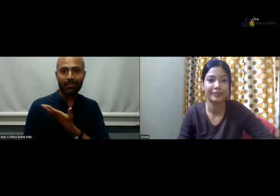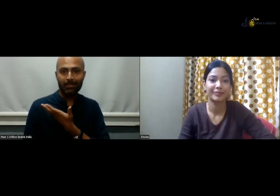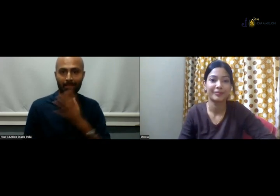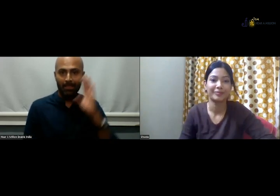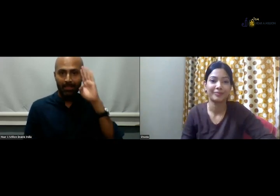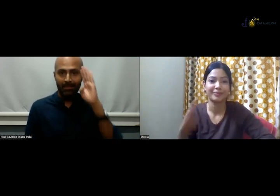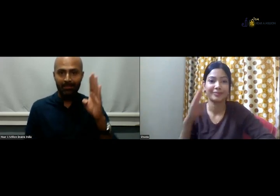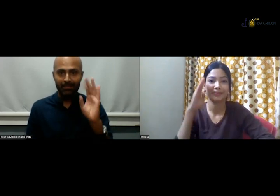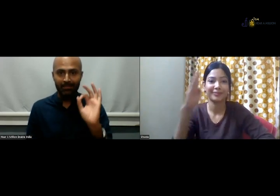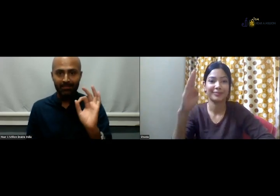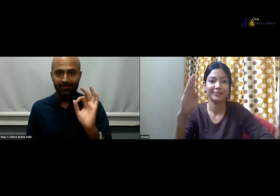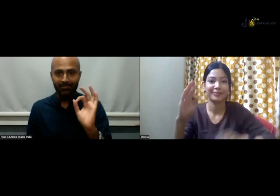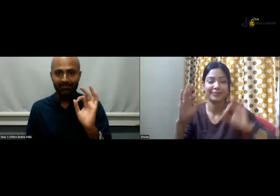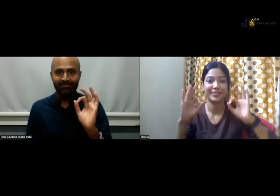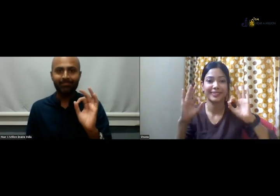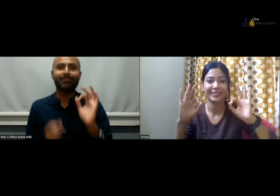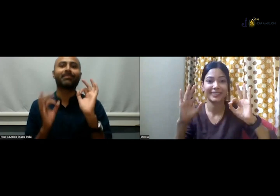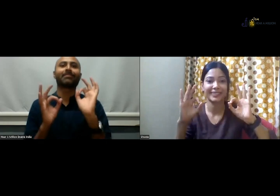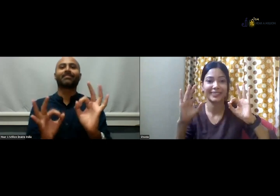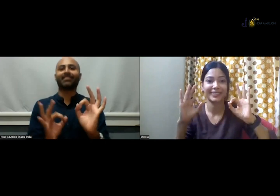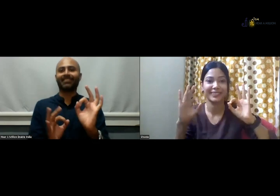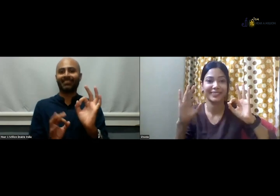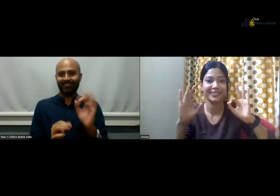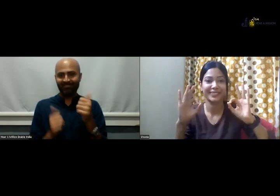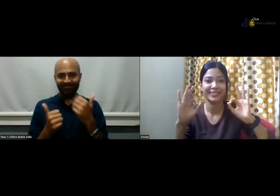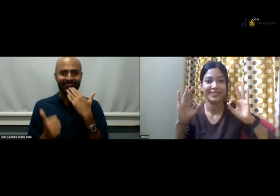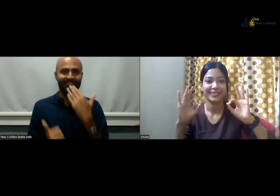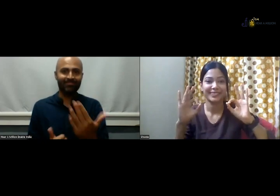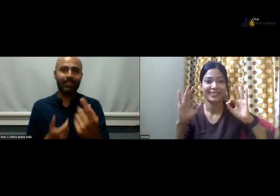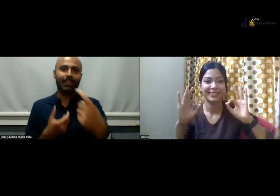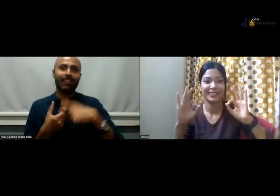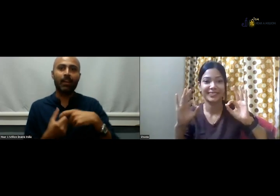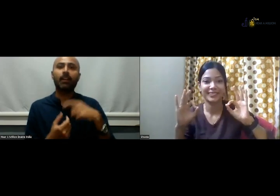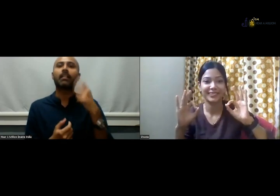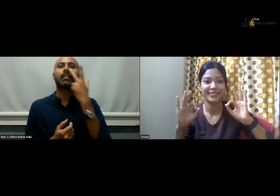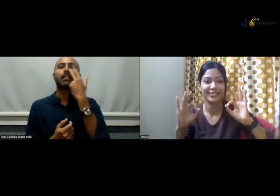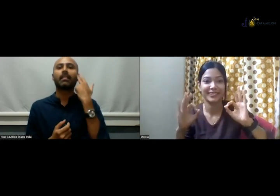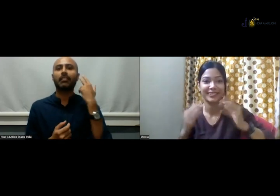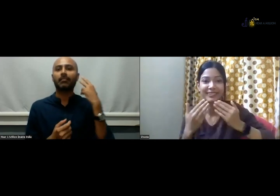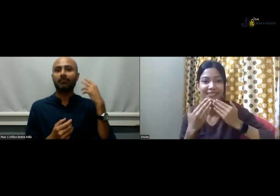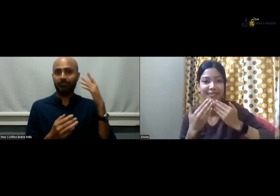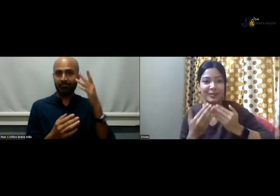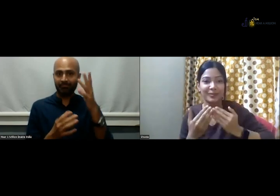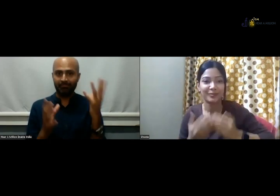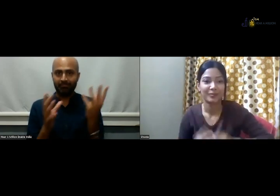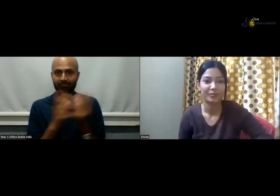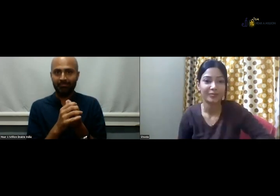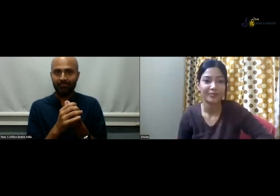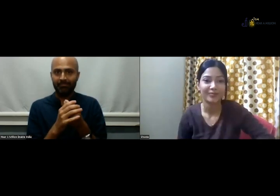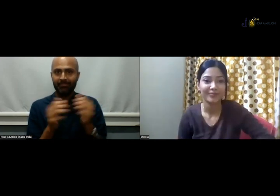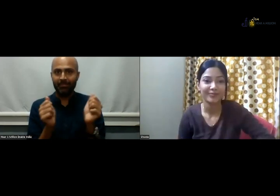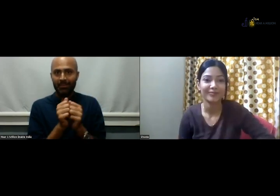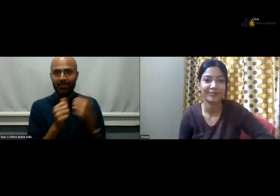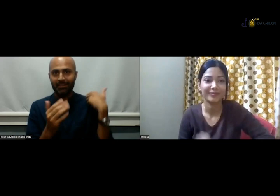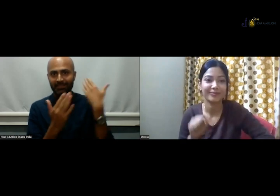Okay, so now we have Shweta here. Hello, Shweta. Shweta here. She is saying hi.